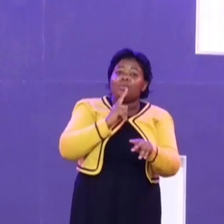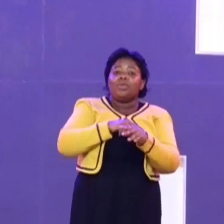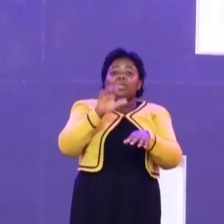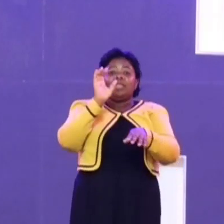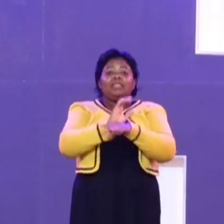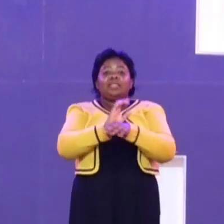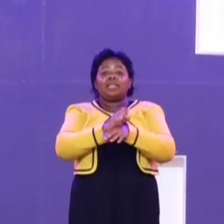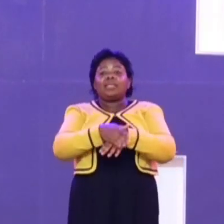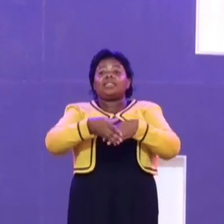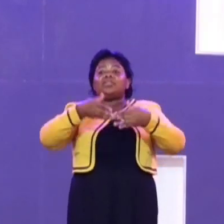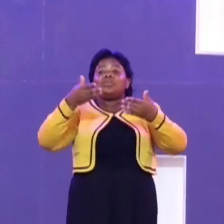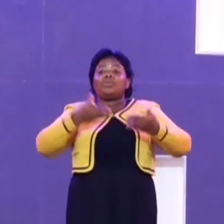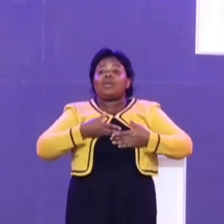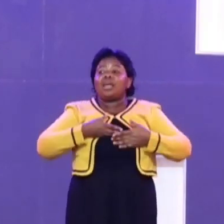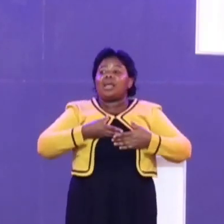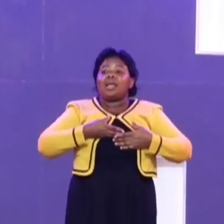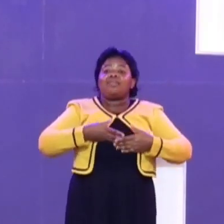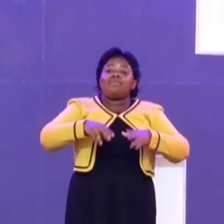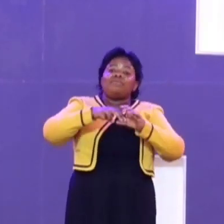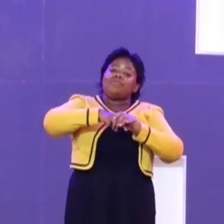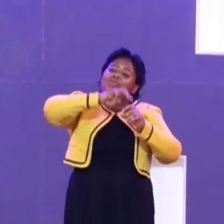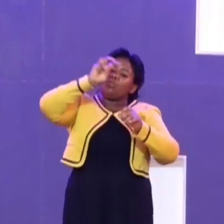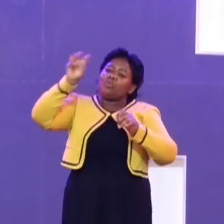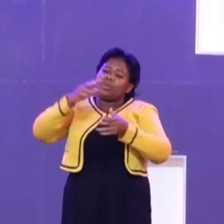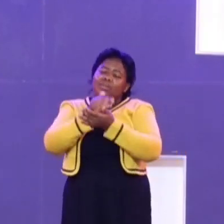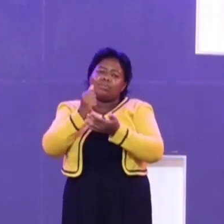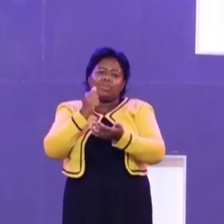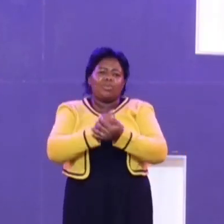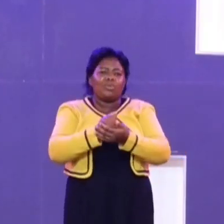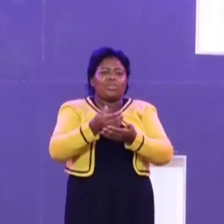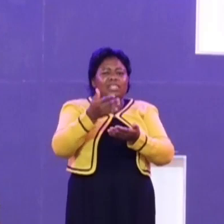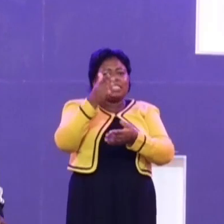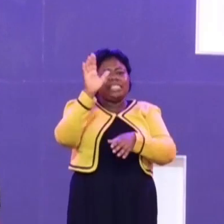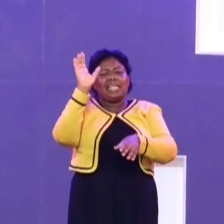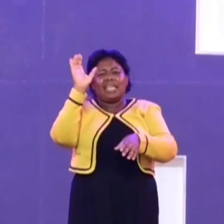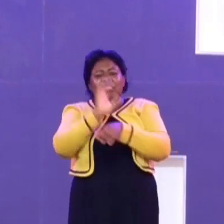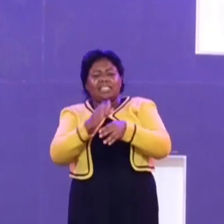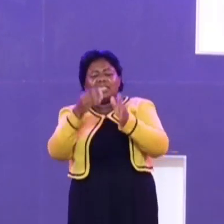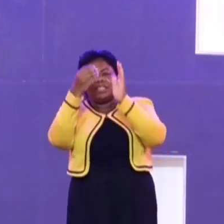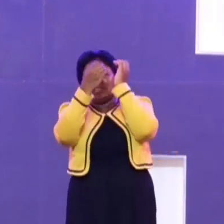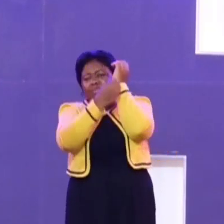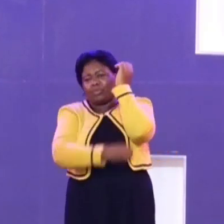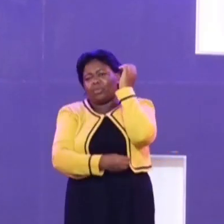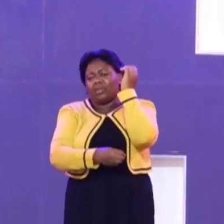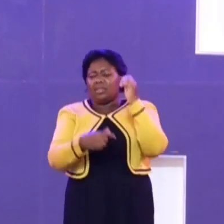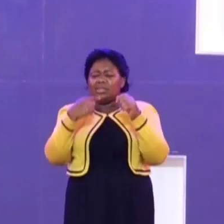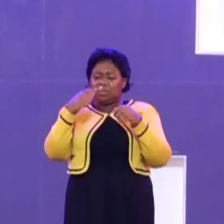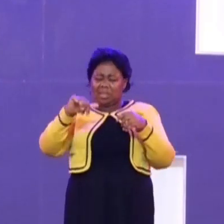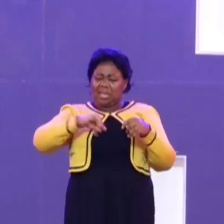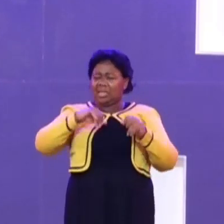yakuteeka mutenafuna byuma bitegereka kanga wajivamu kubanga nze sisabira wano. There are even people where by the church where the Lord put you, because